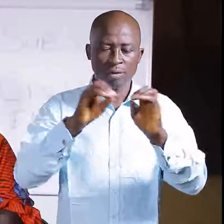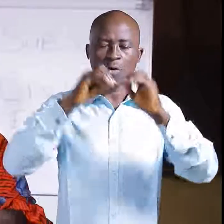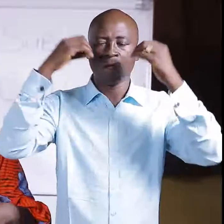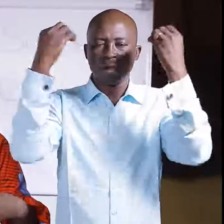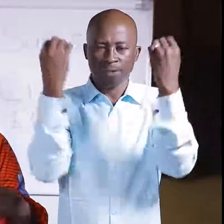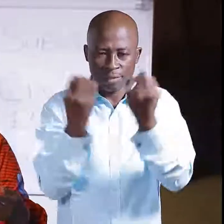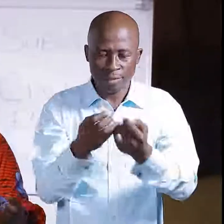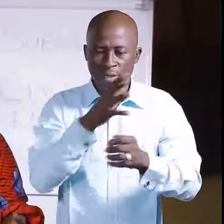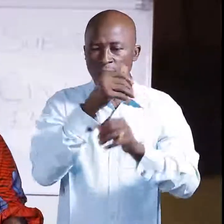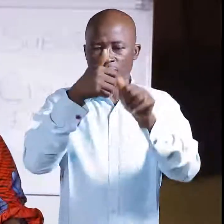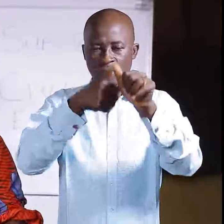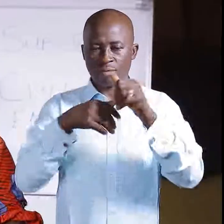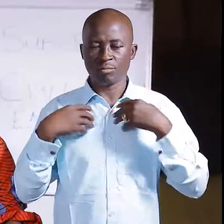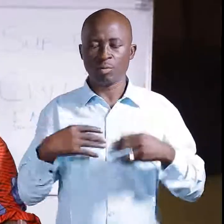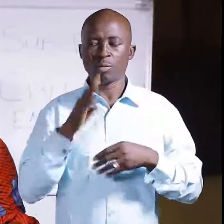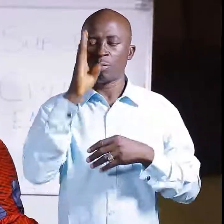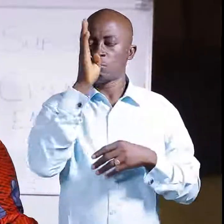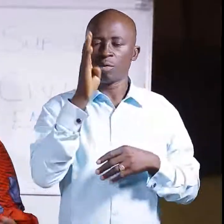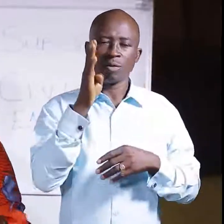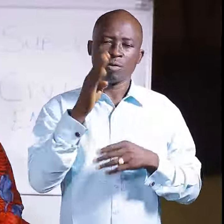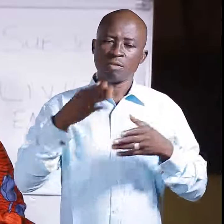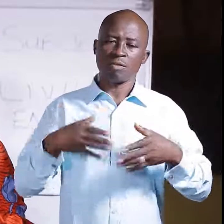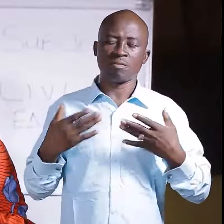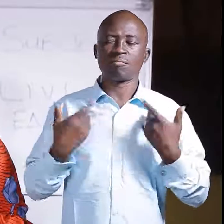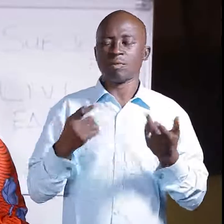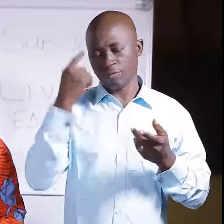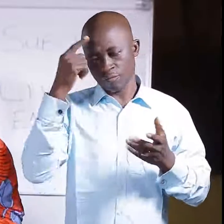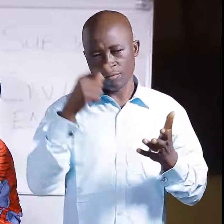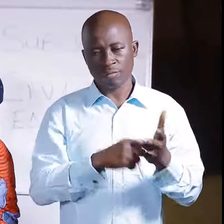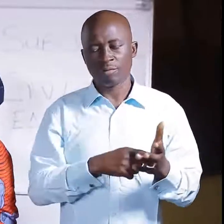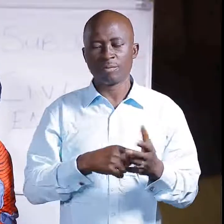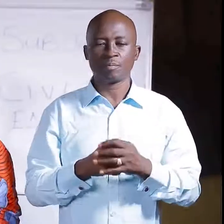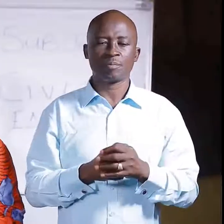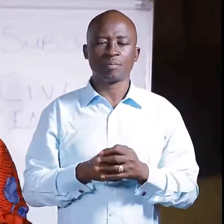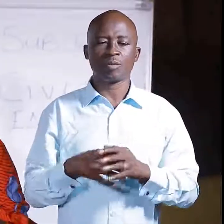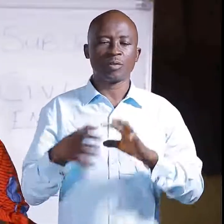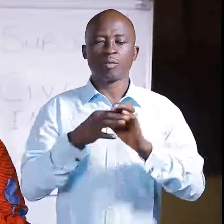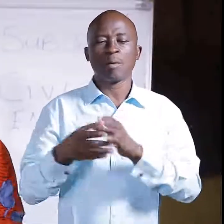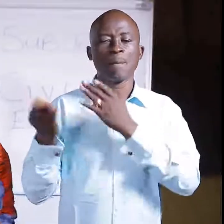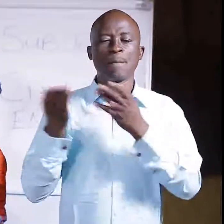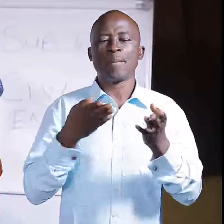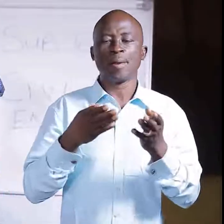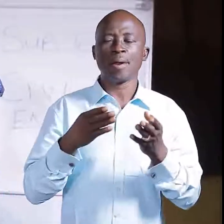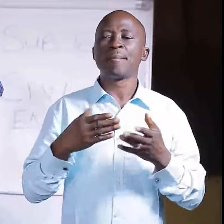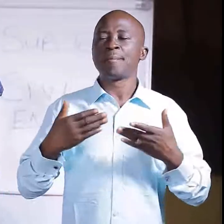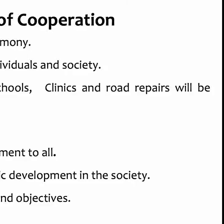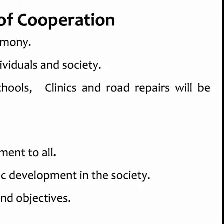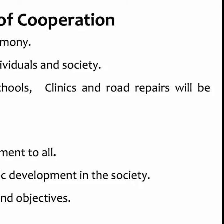organization, and everybody will be happy for it. So cooperation brings about